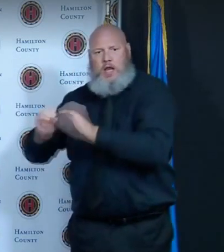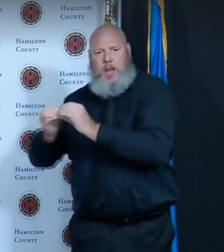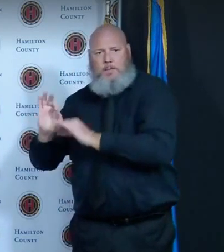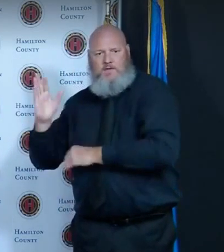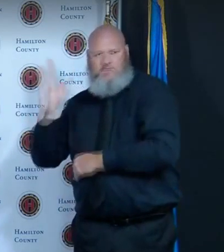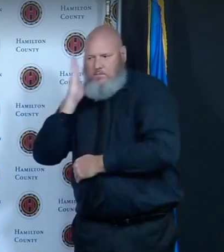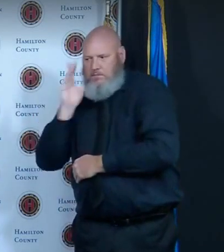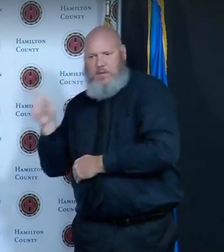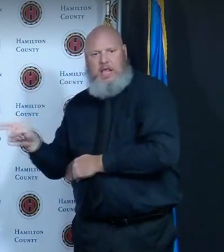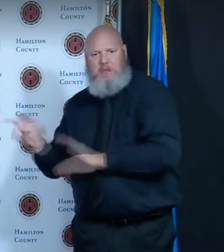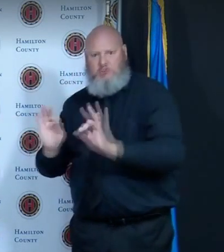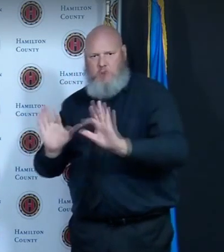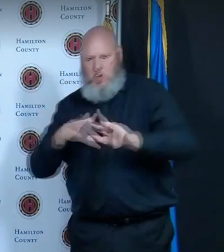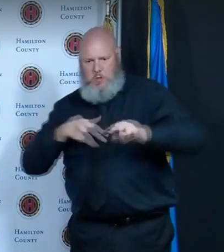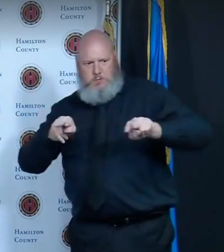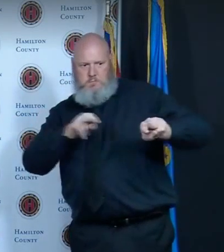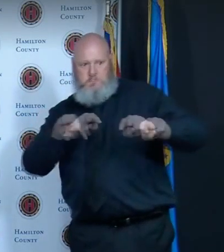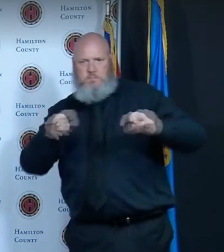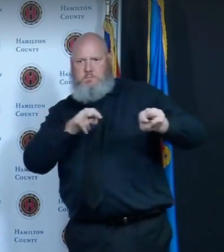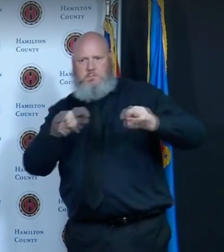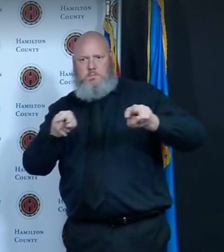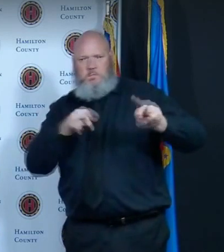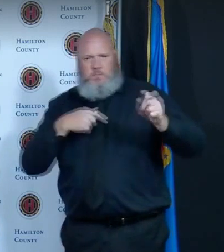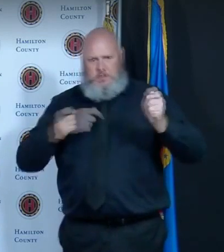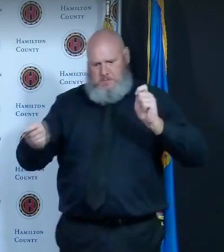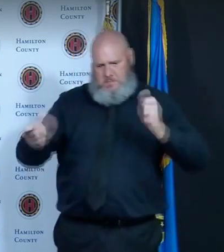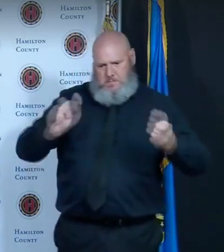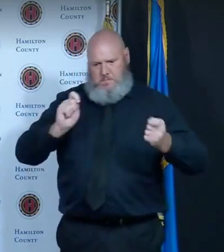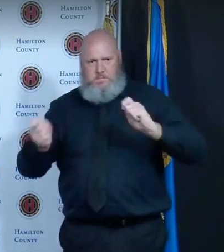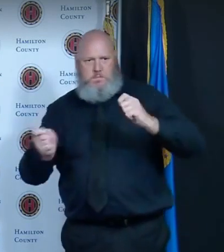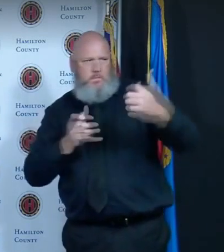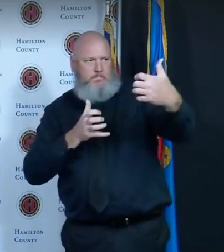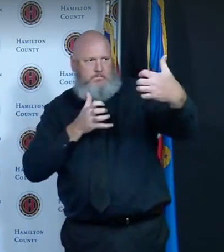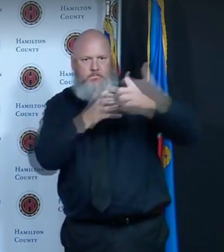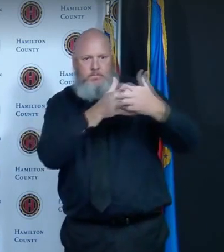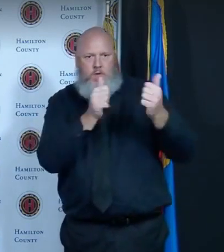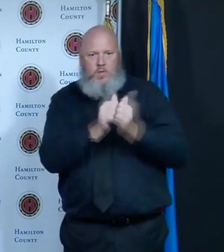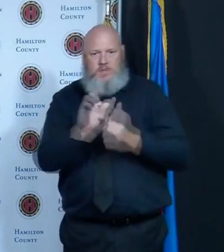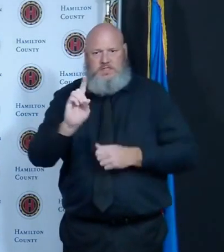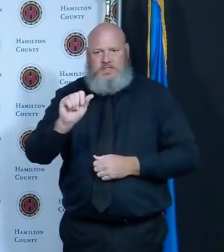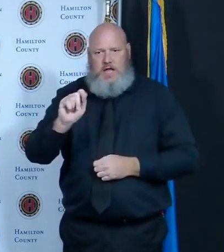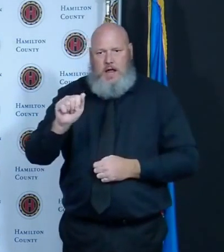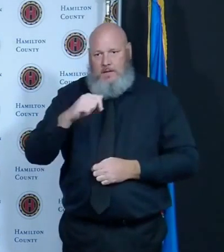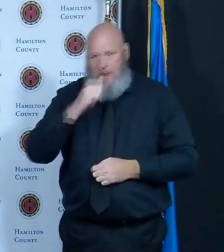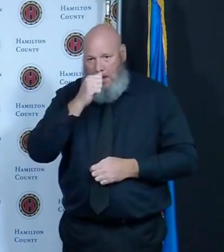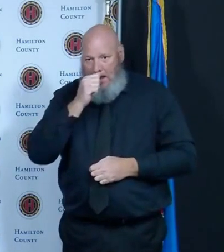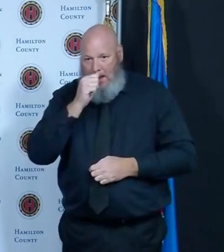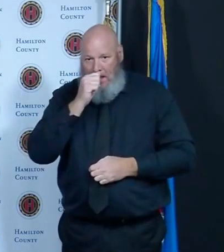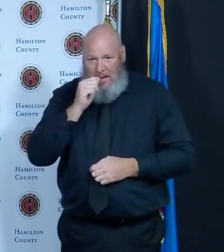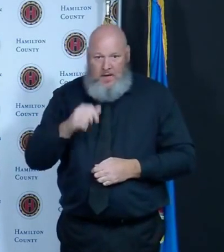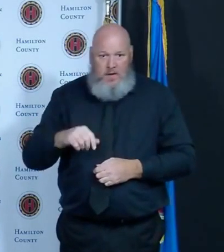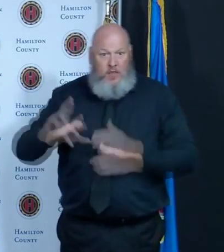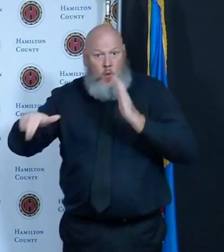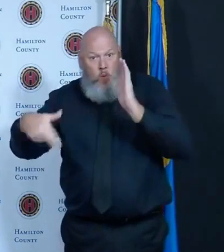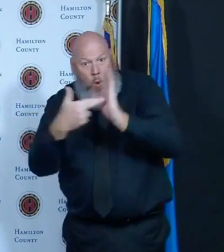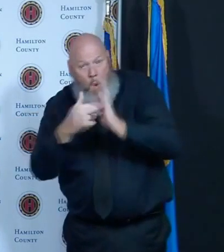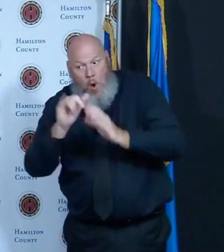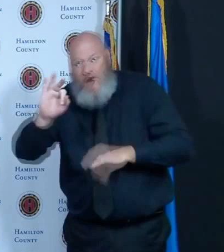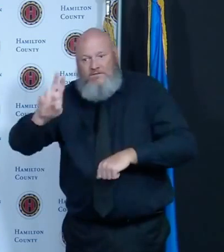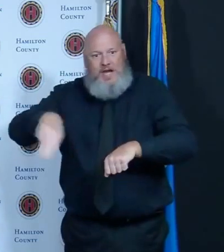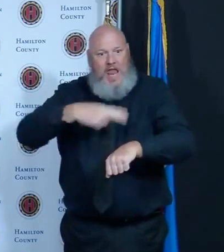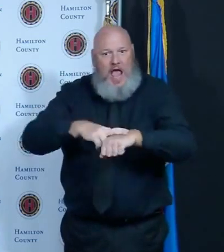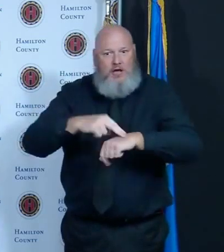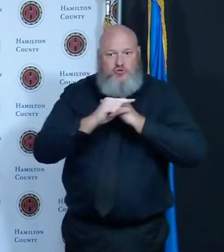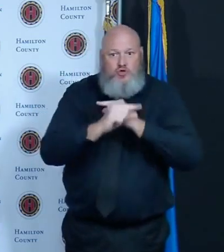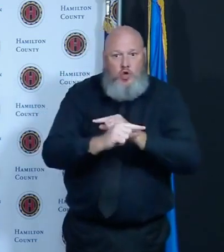out what that setup looks like, the role of the National Guard, the Army Corps of Engineers. But the hospitals, the mayor and